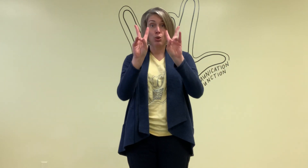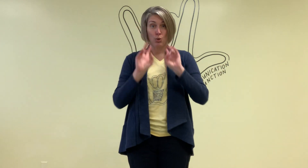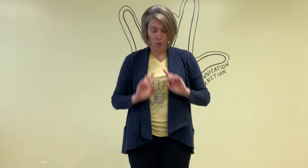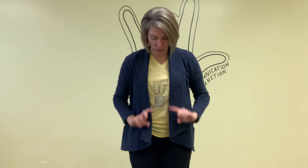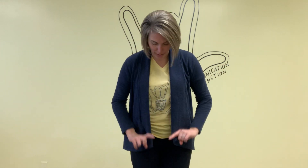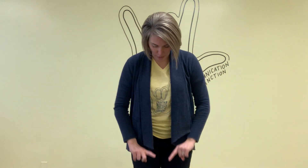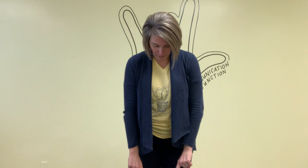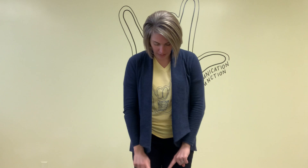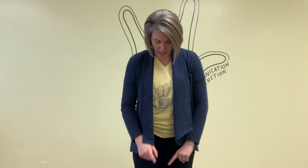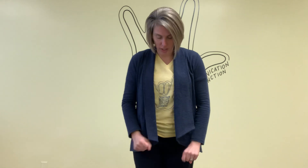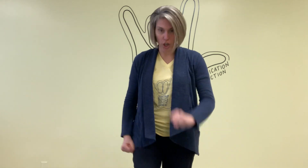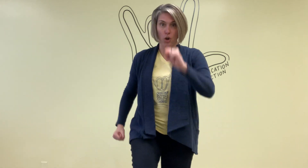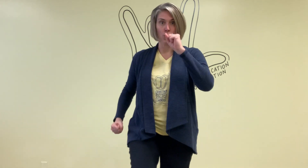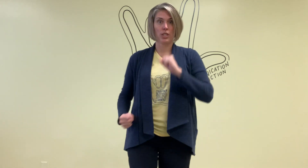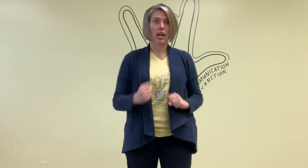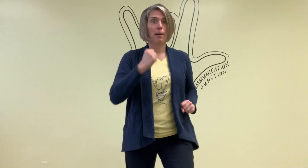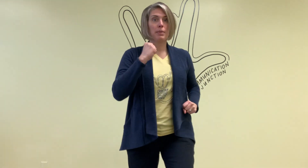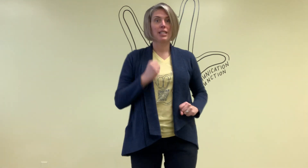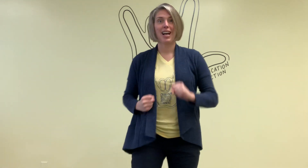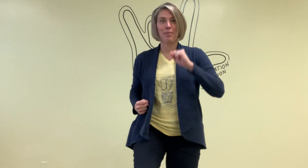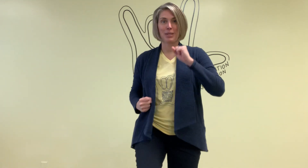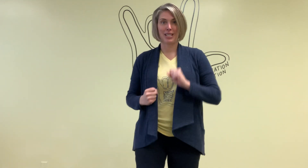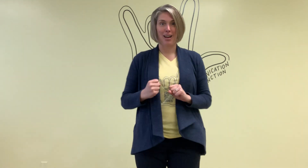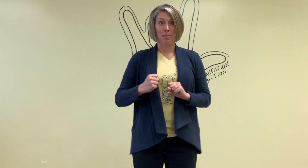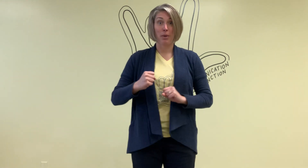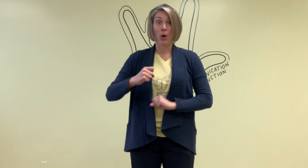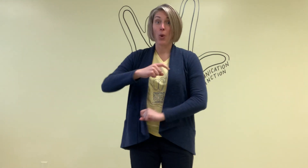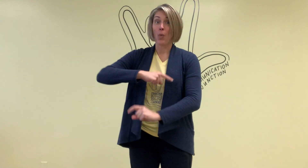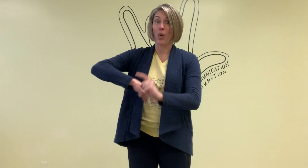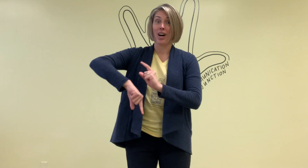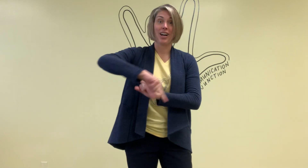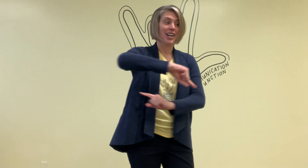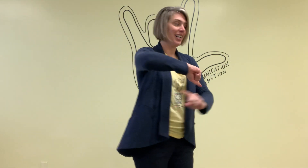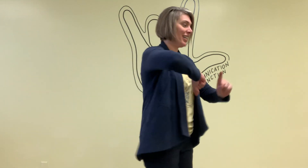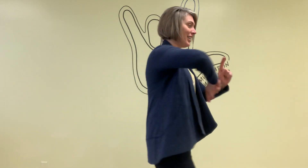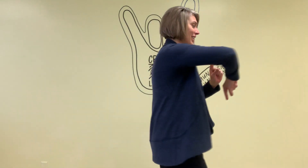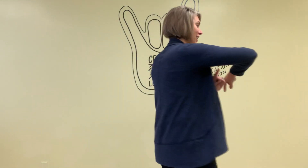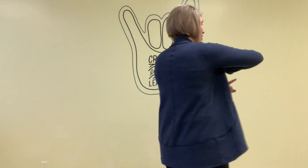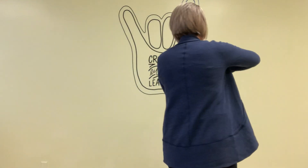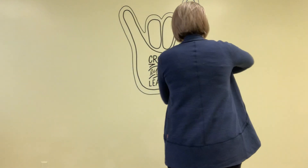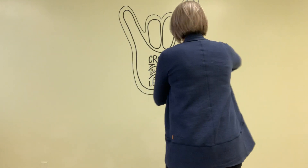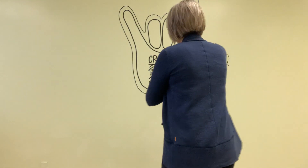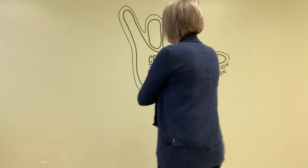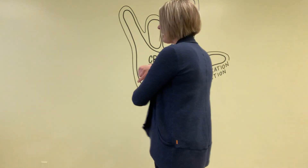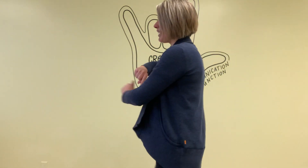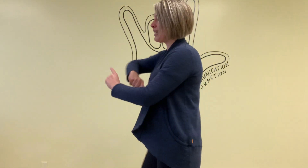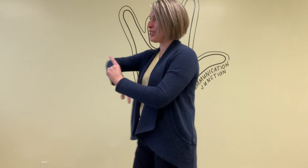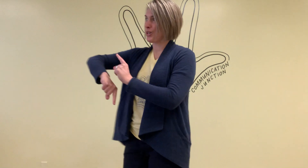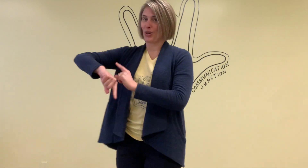2 little feet go stomp, stomp, stomp. 1 little body